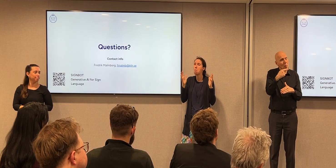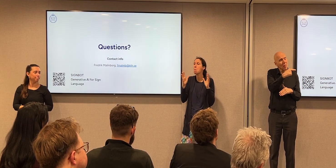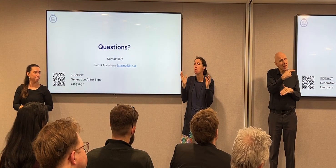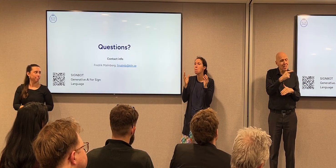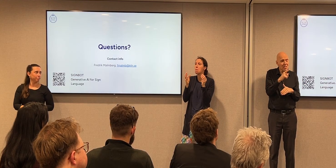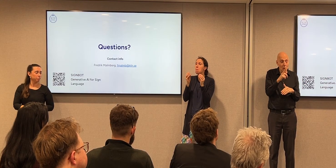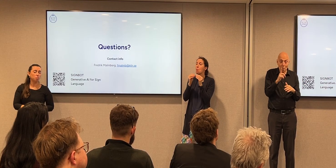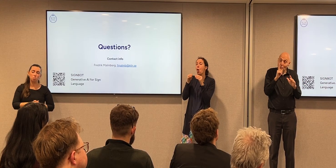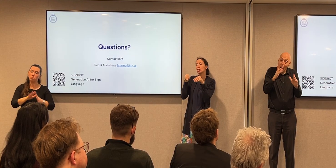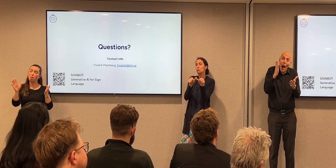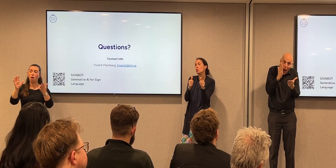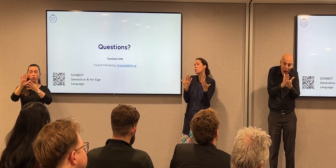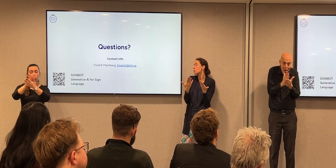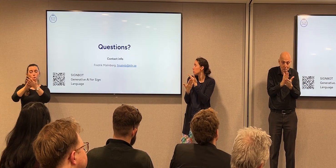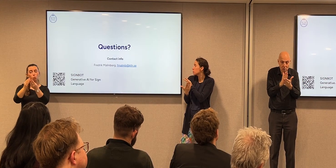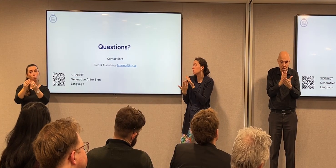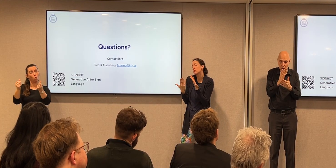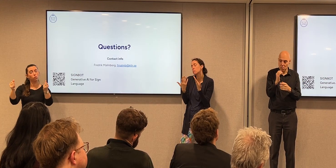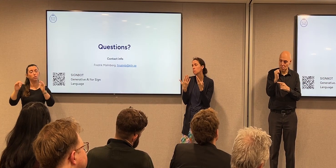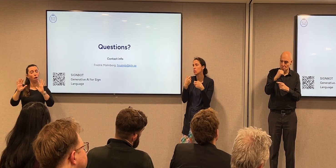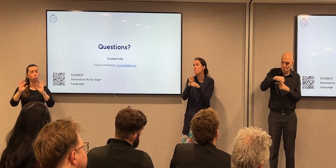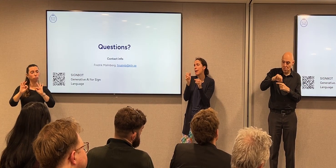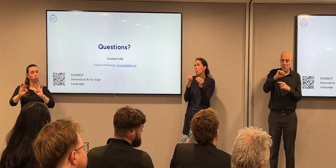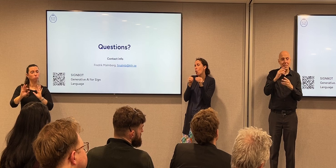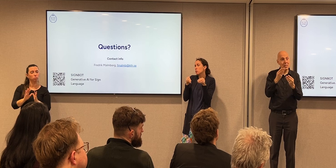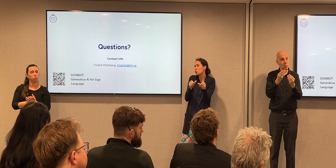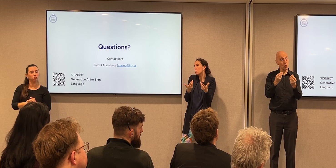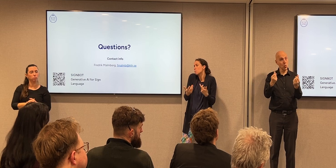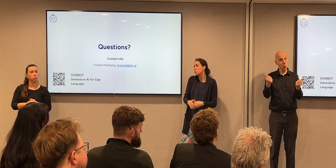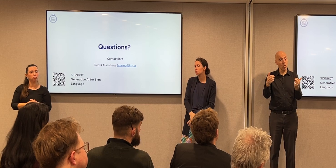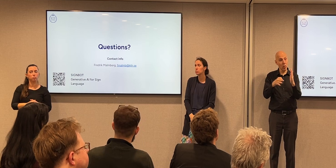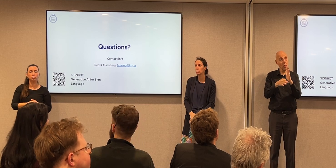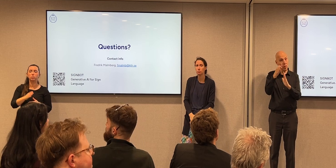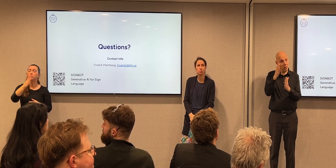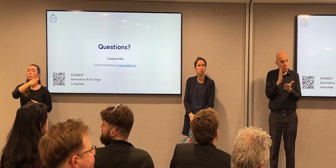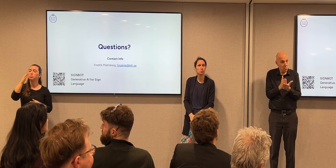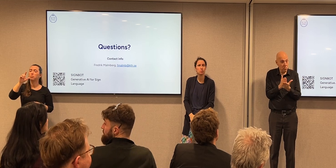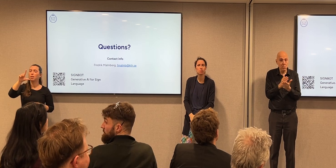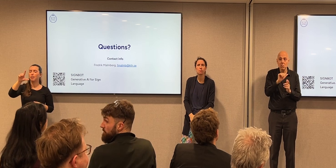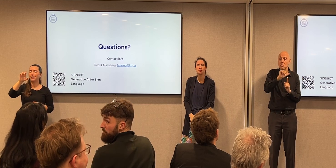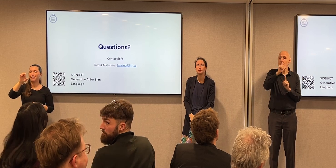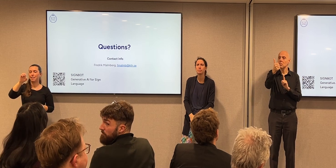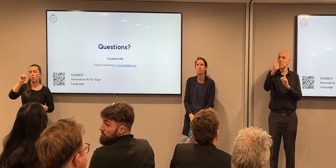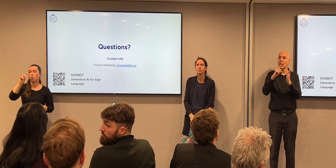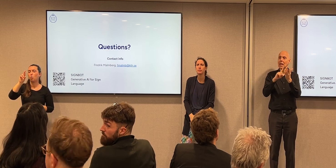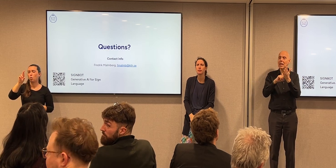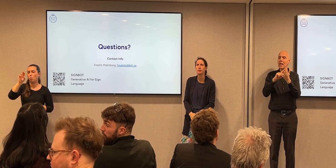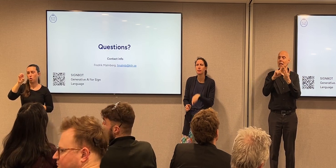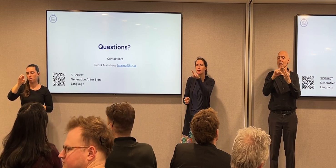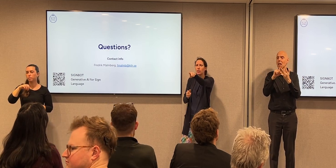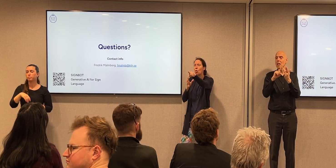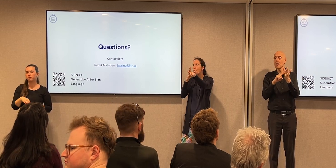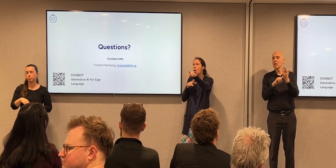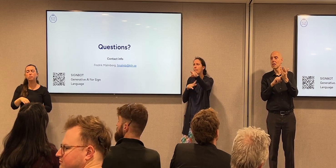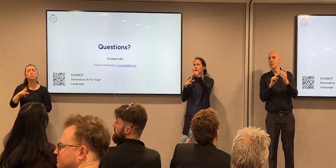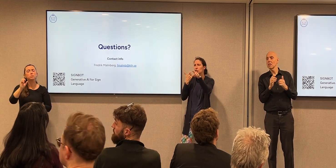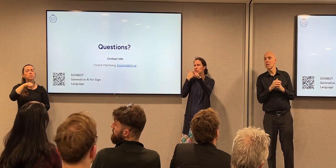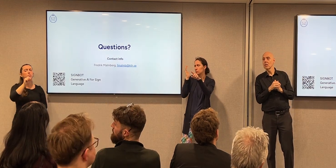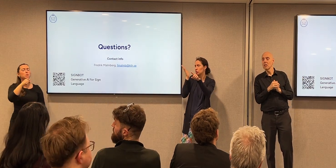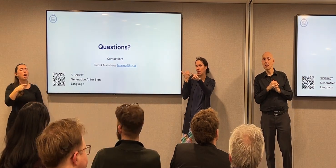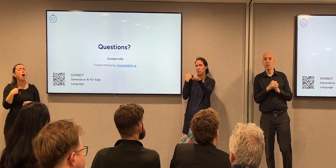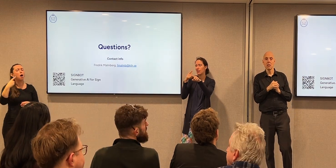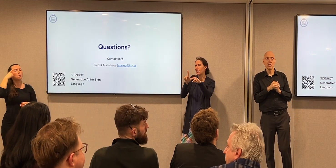temporally smooth. Yes. Thank you. Leo, do you have a question? So one thing I noticed with